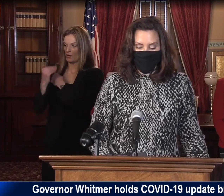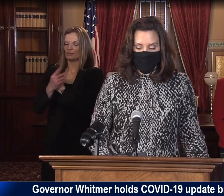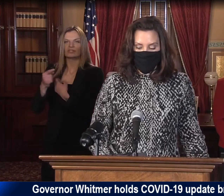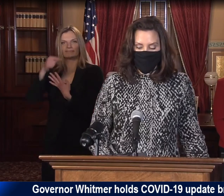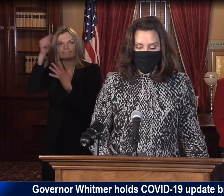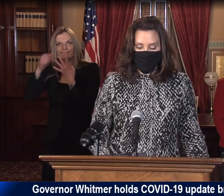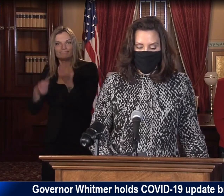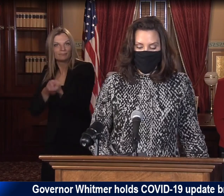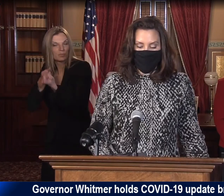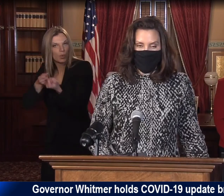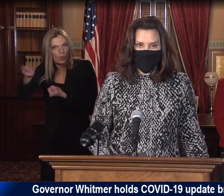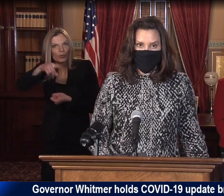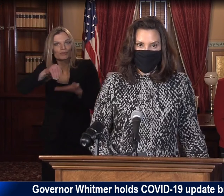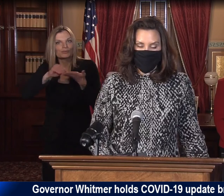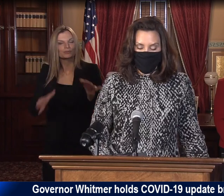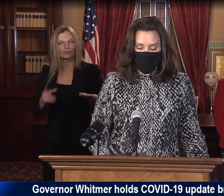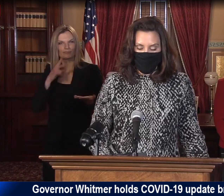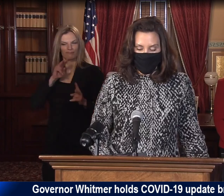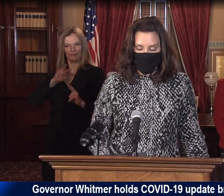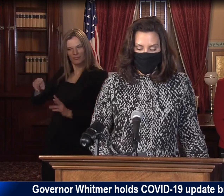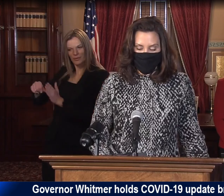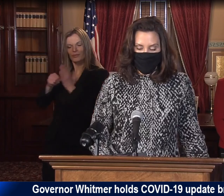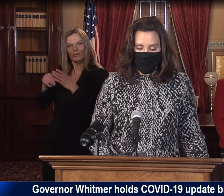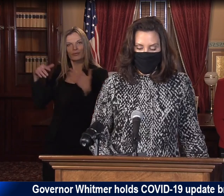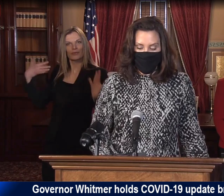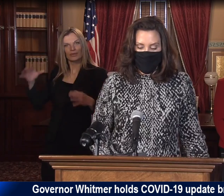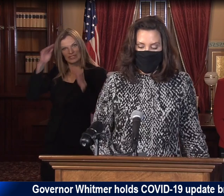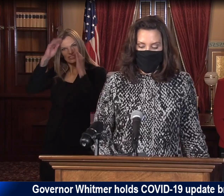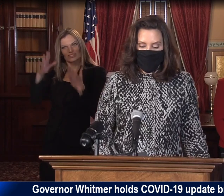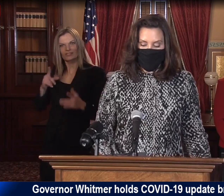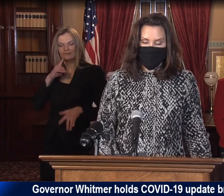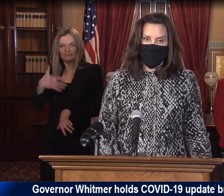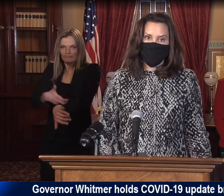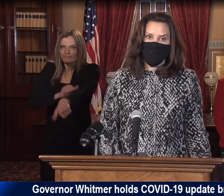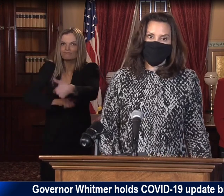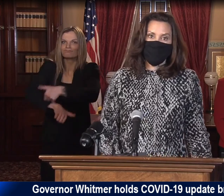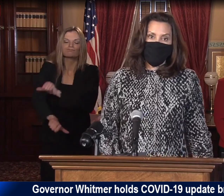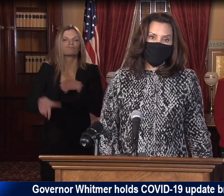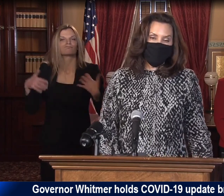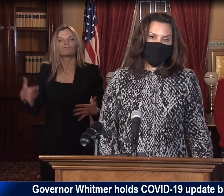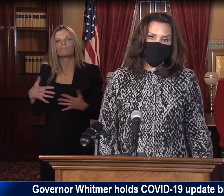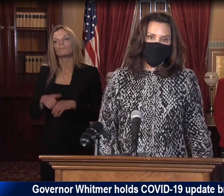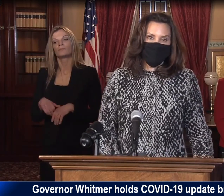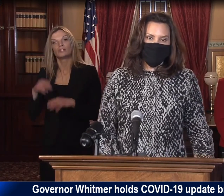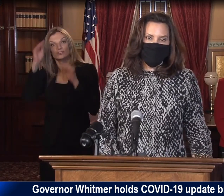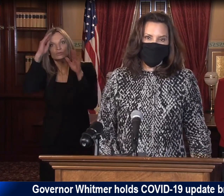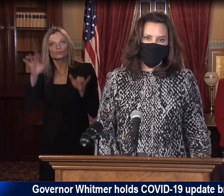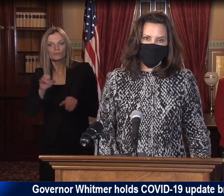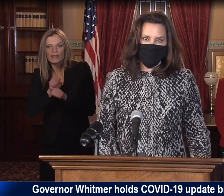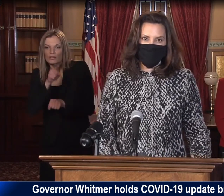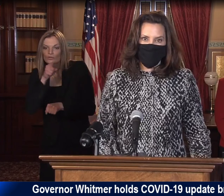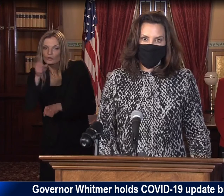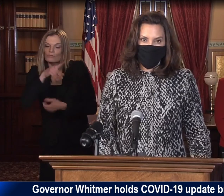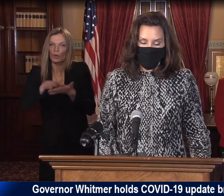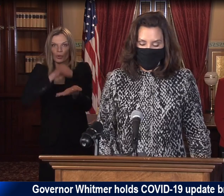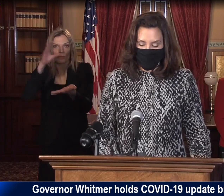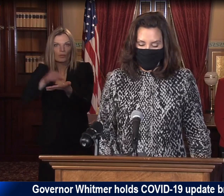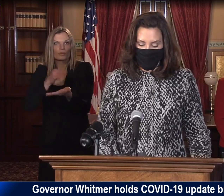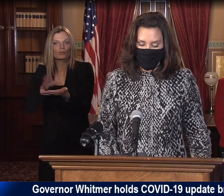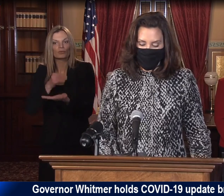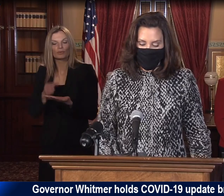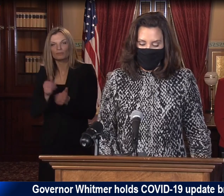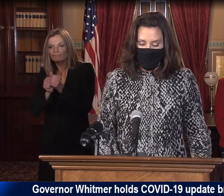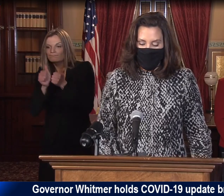ensured that our students received the academic support necessary, whether that was being done remotely, in person, or